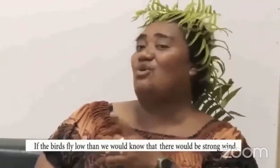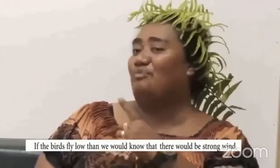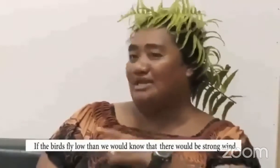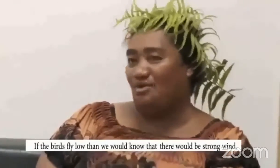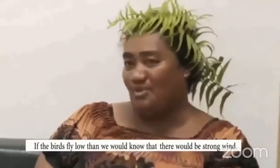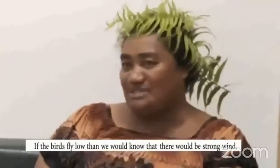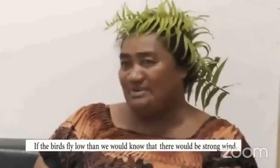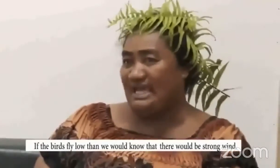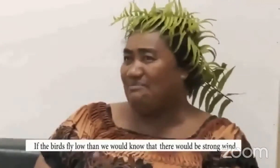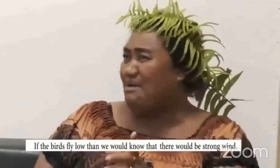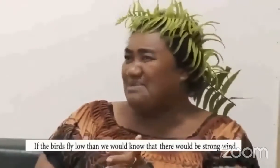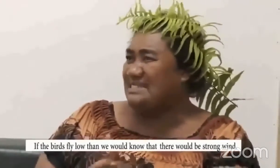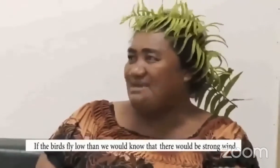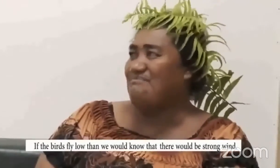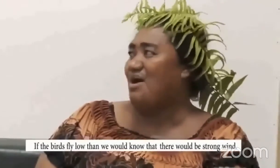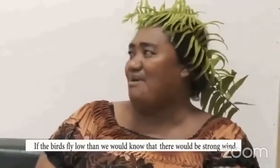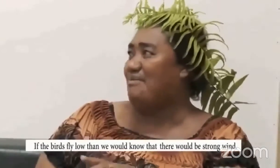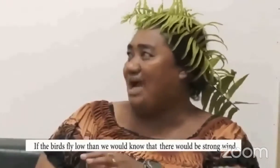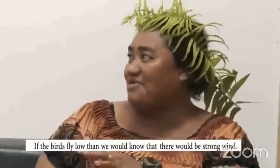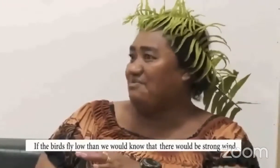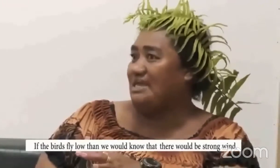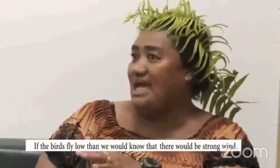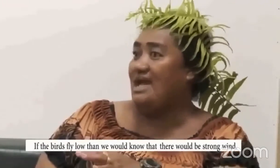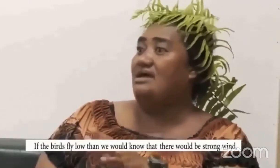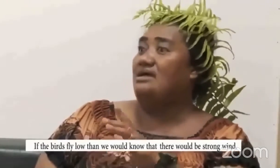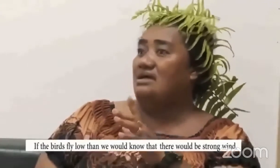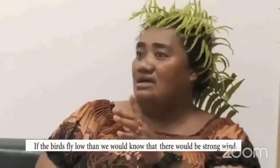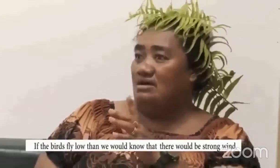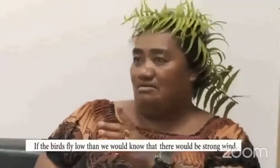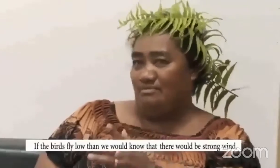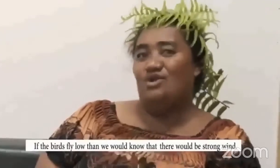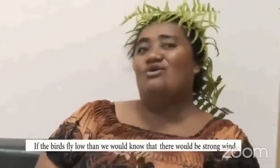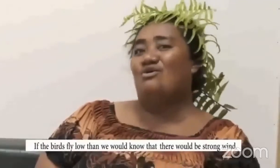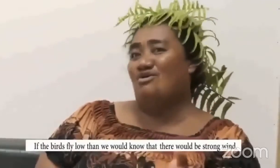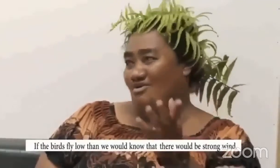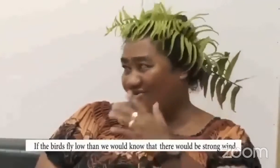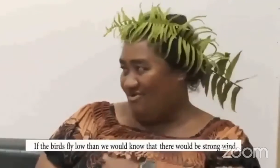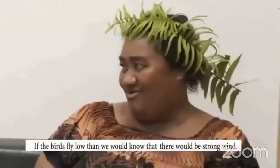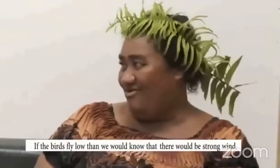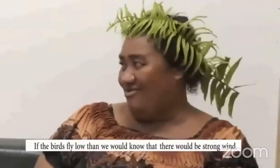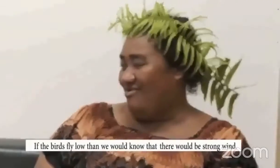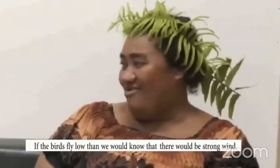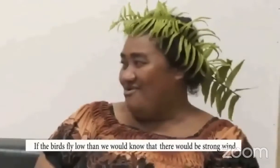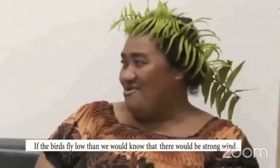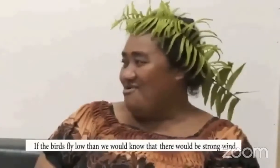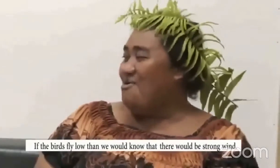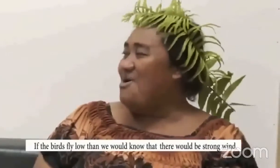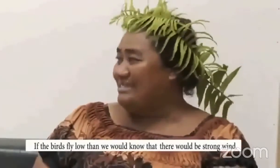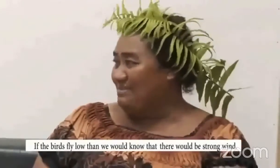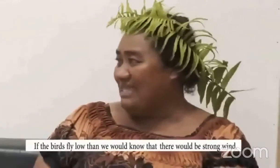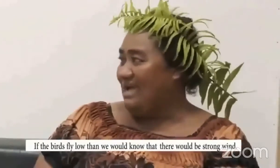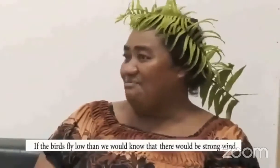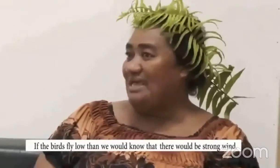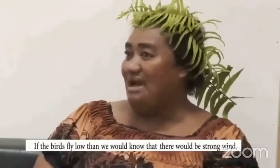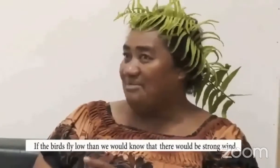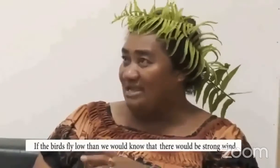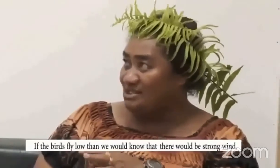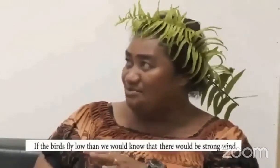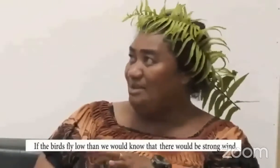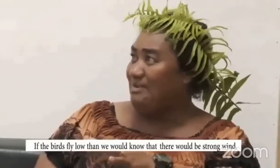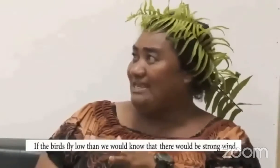I think is a person, who a person, I have a who has a